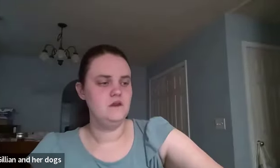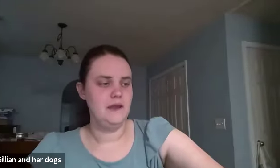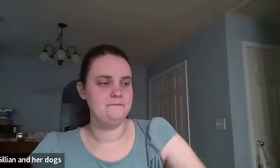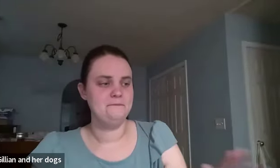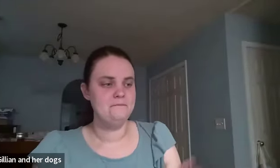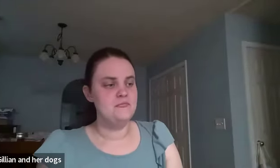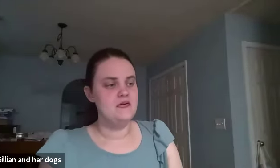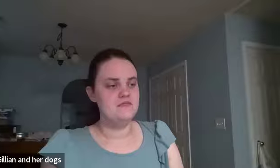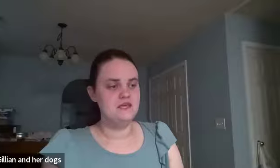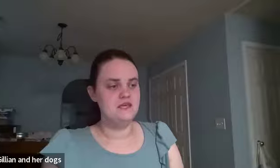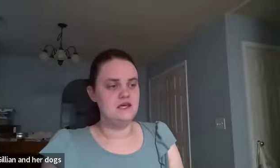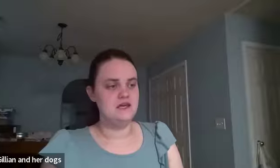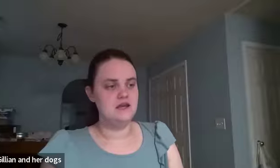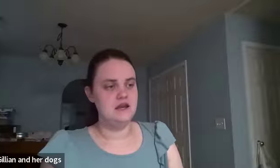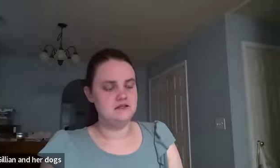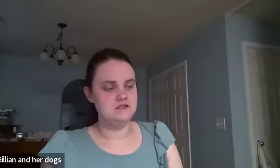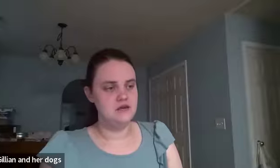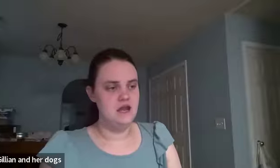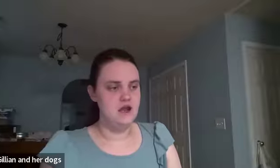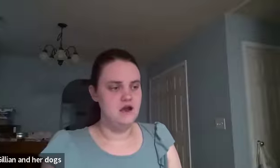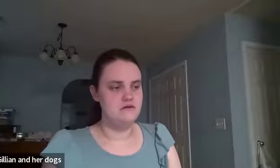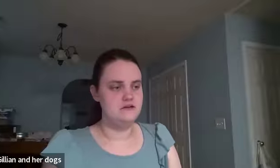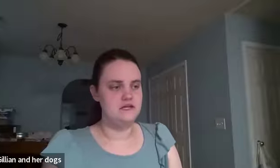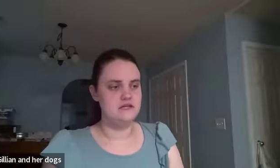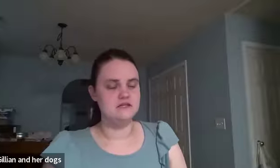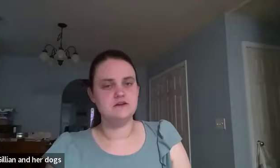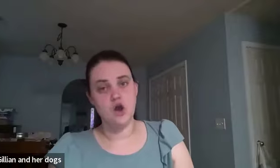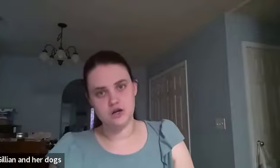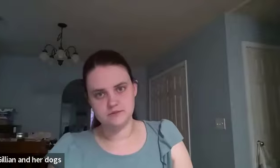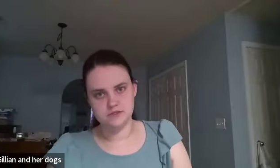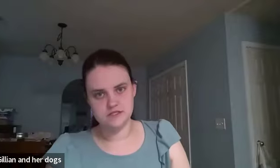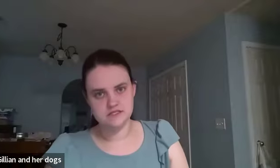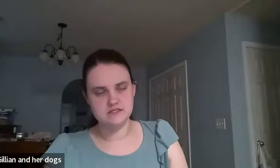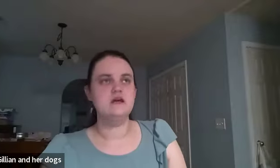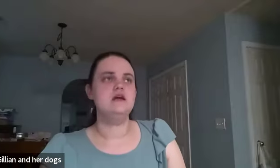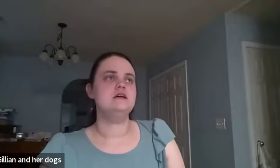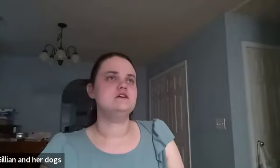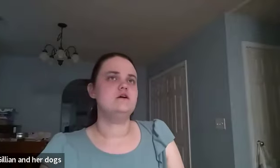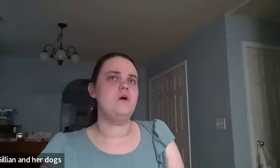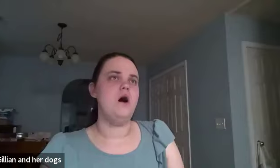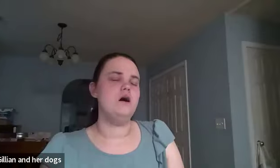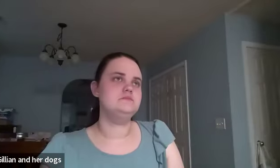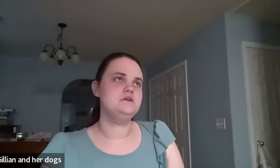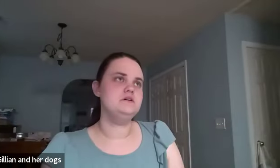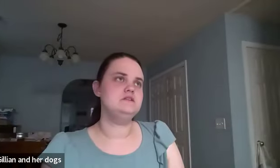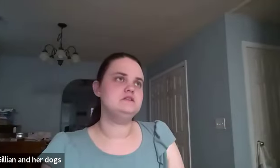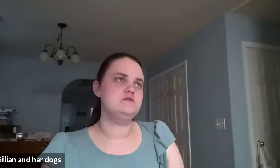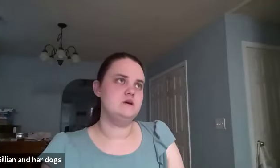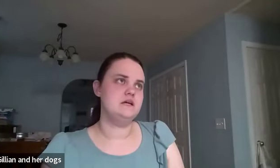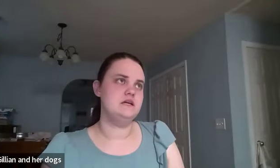one. Okay. The next one I have is octopus. And so octopus, squid,